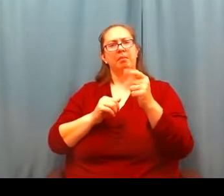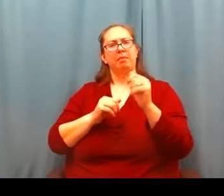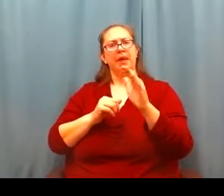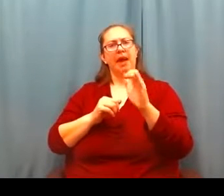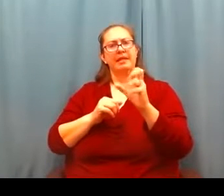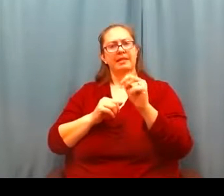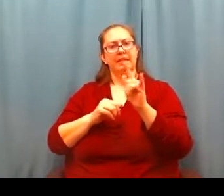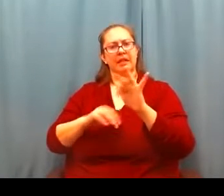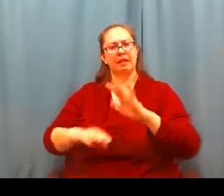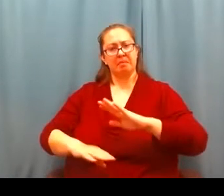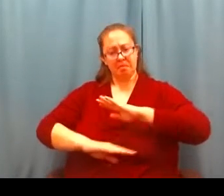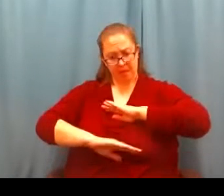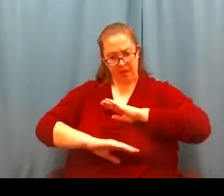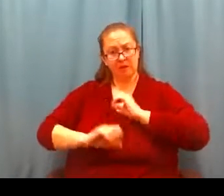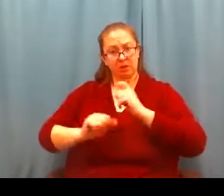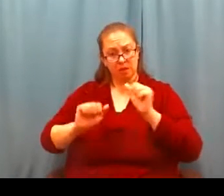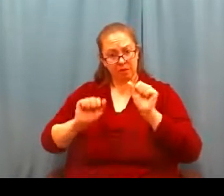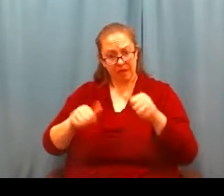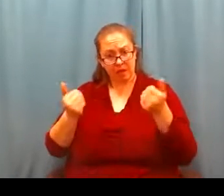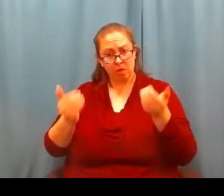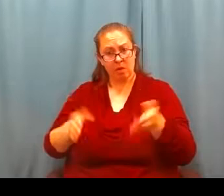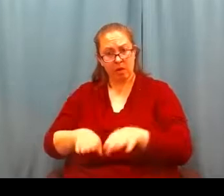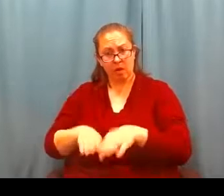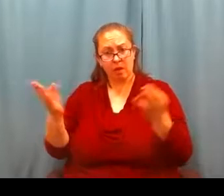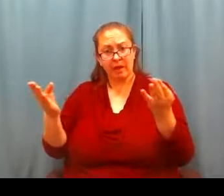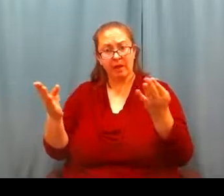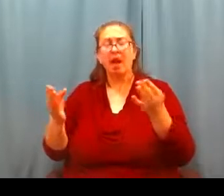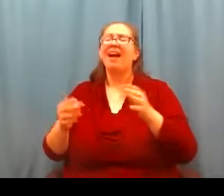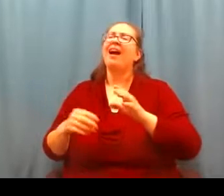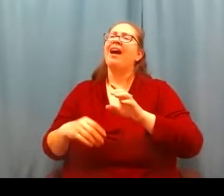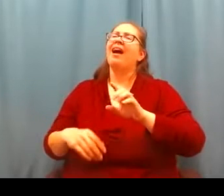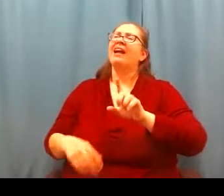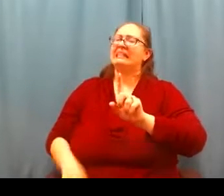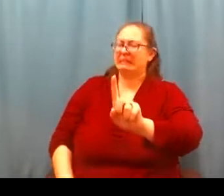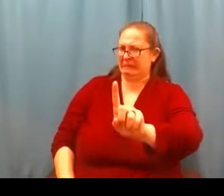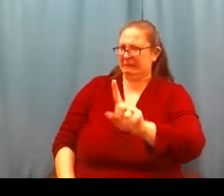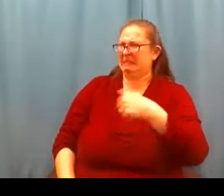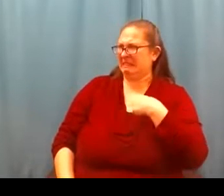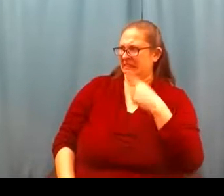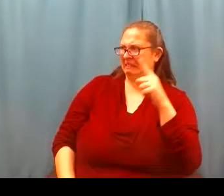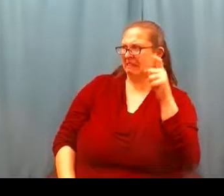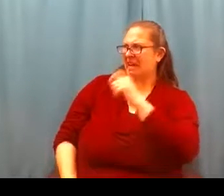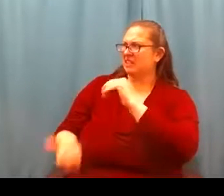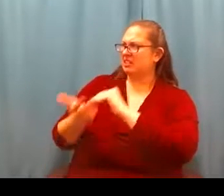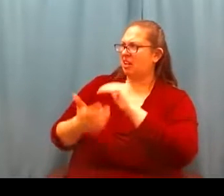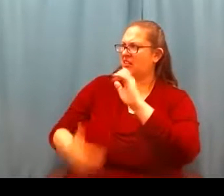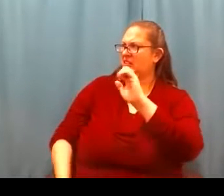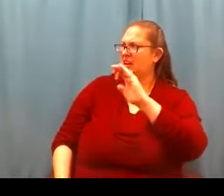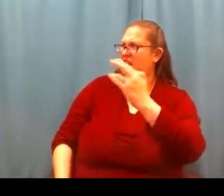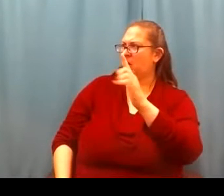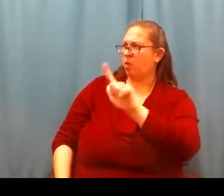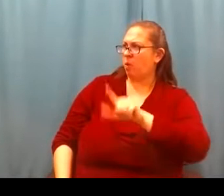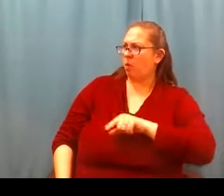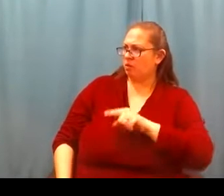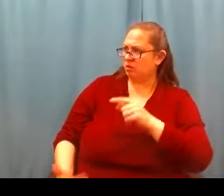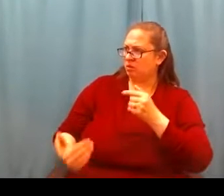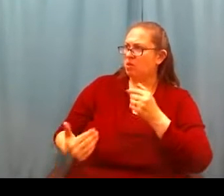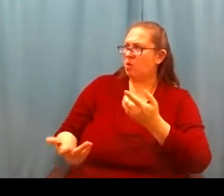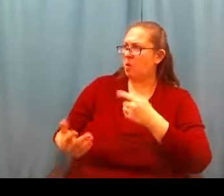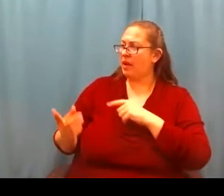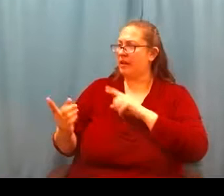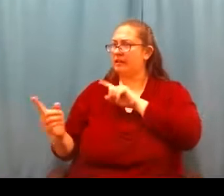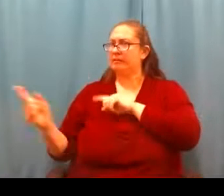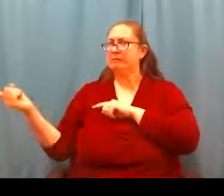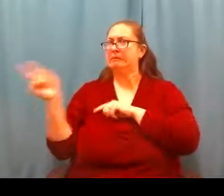reopening? Yeah, if it's okay, Michelle, I'm going to bring in Dr. Echols. I'm going to step out of this frame and let Dr. Echols talk with you about